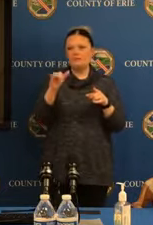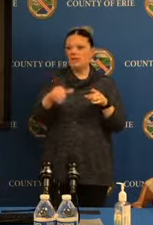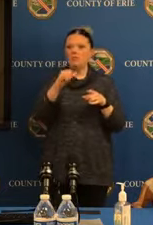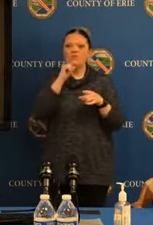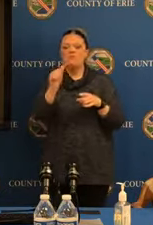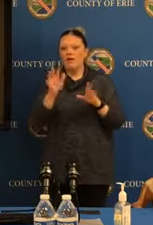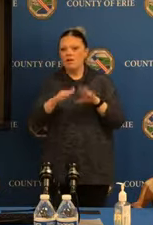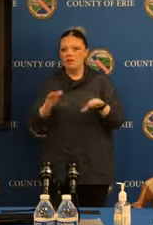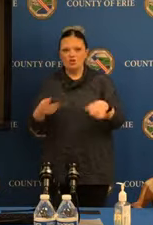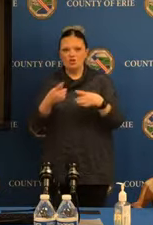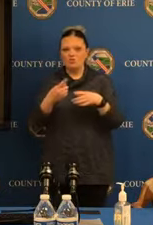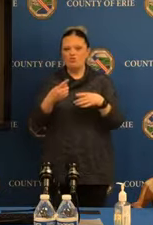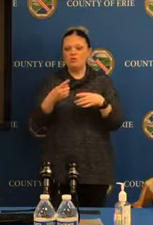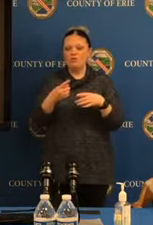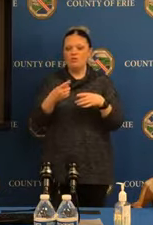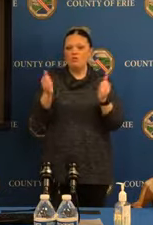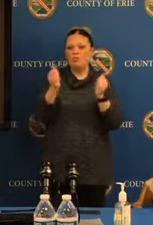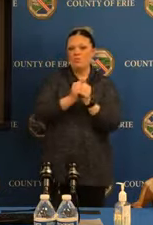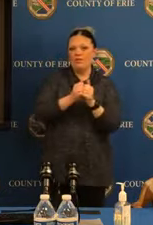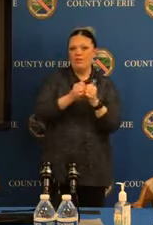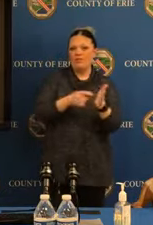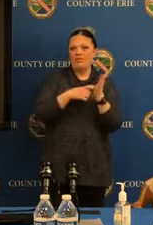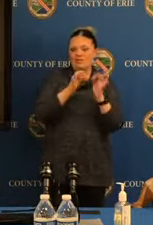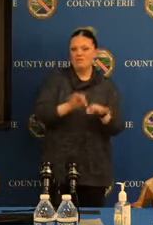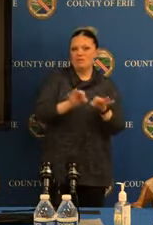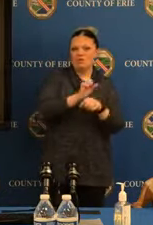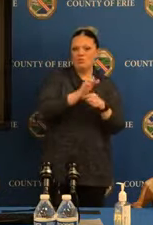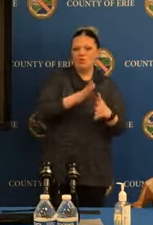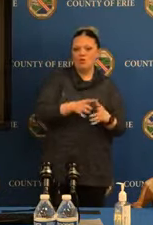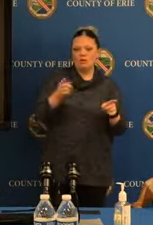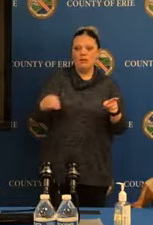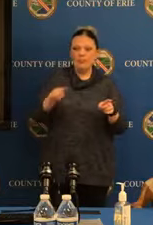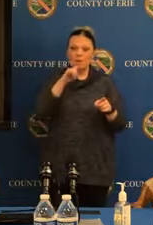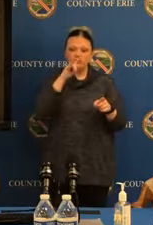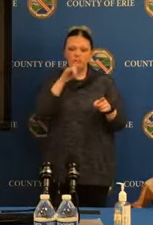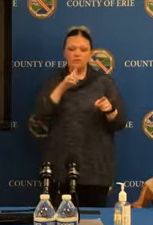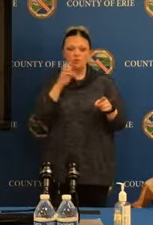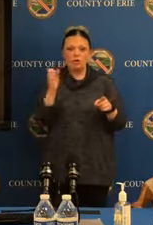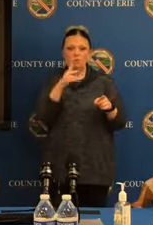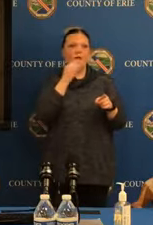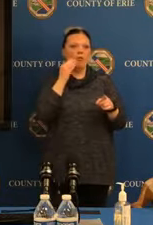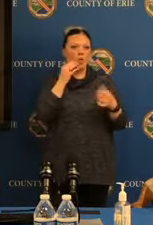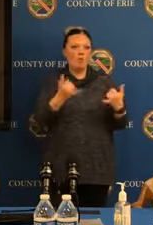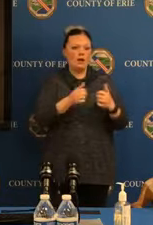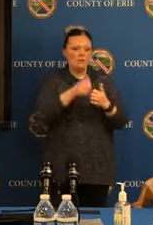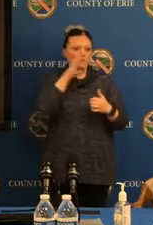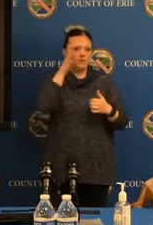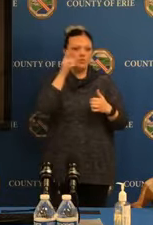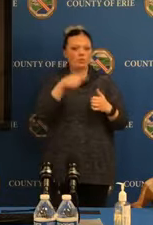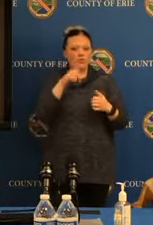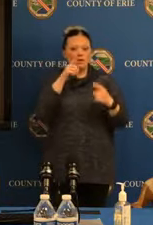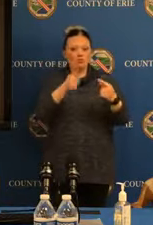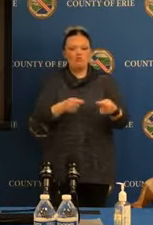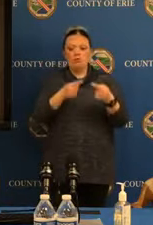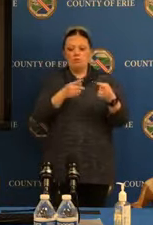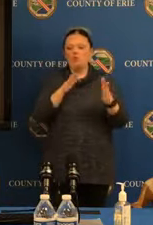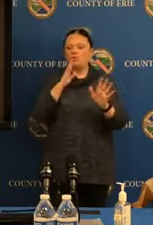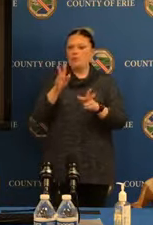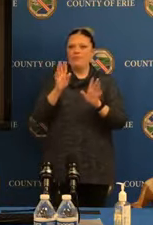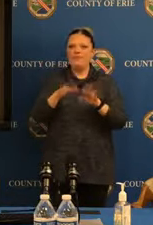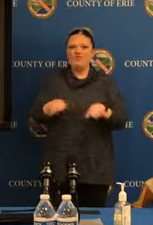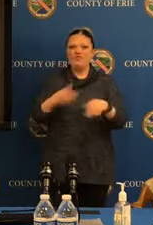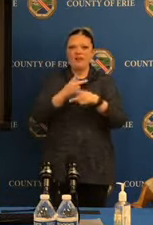essential workers. And right now, those children are home with their parents. So we understand that many of them are struggling to keep their doors open and